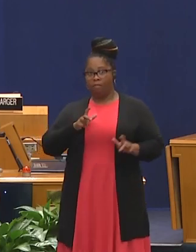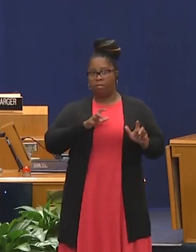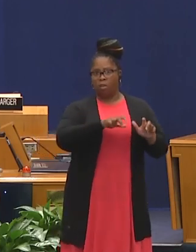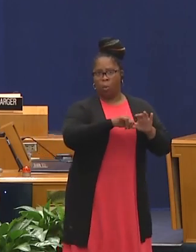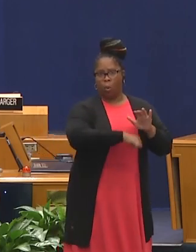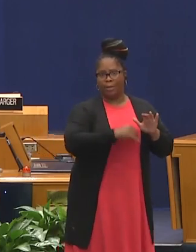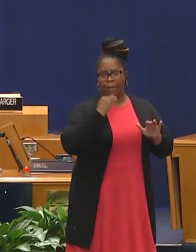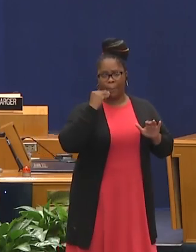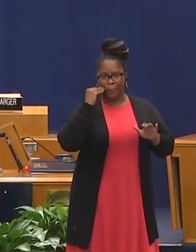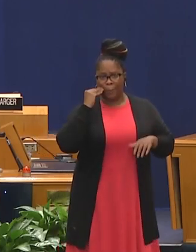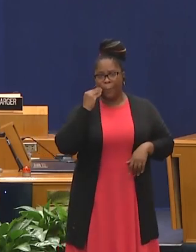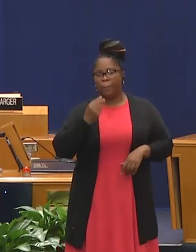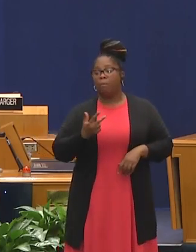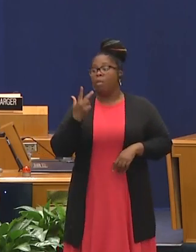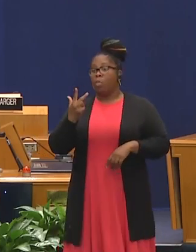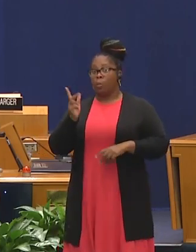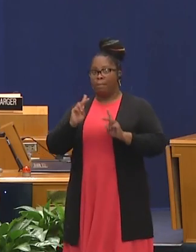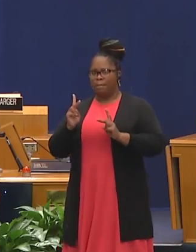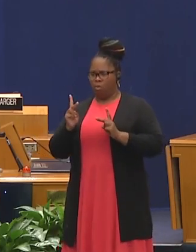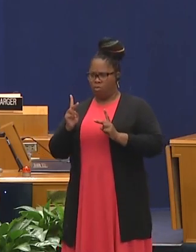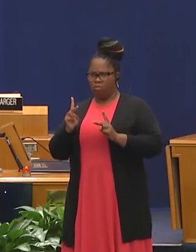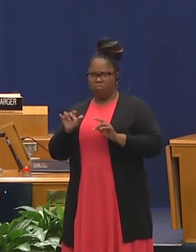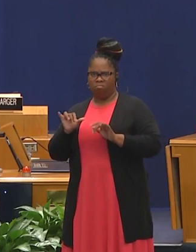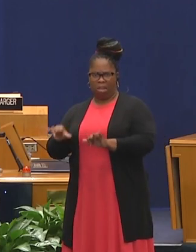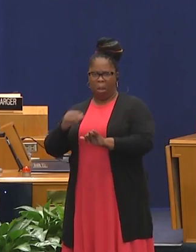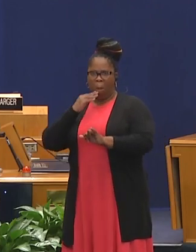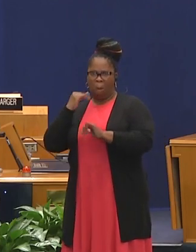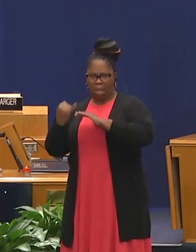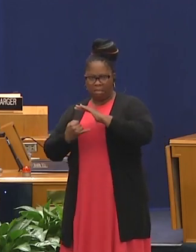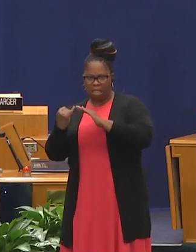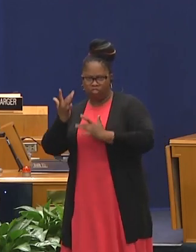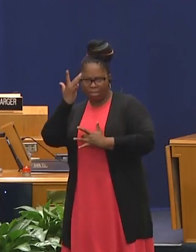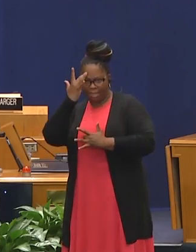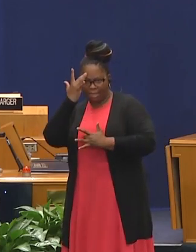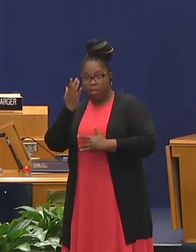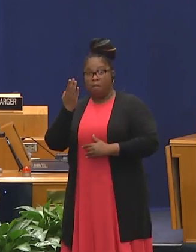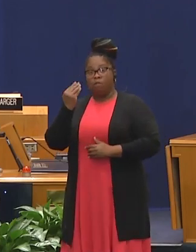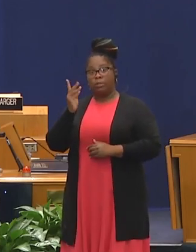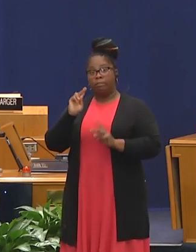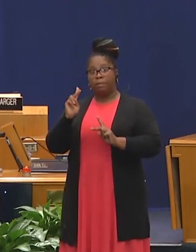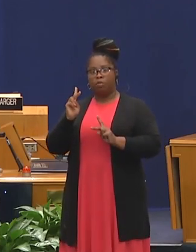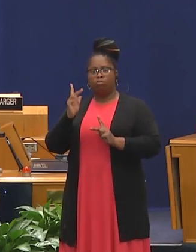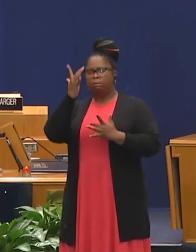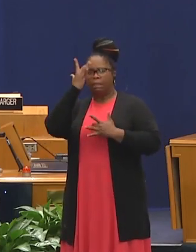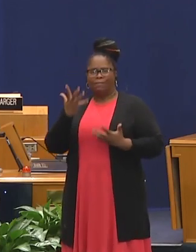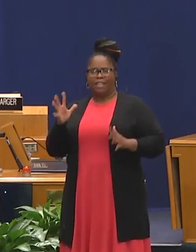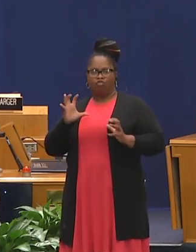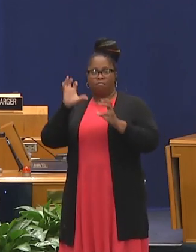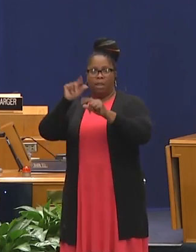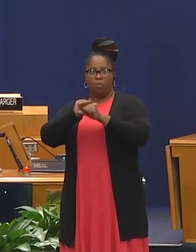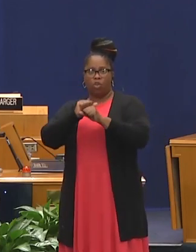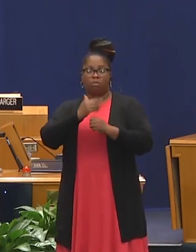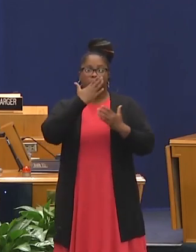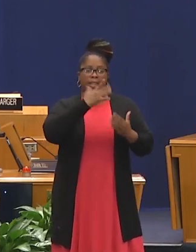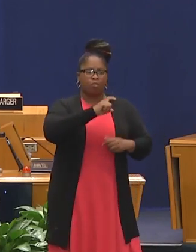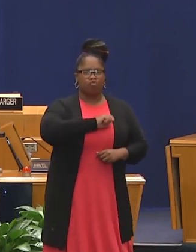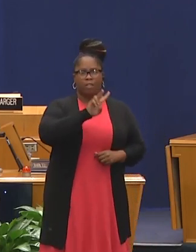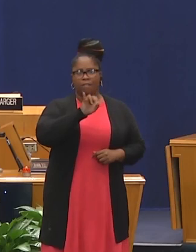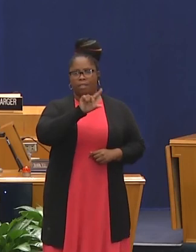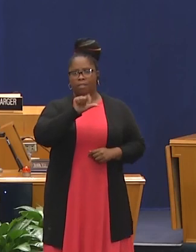3 people are home in isolation and sick, and 14 people have returned to work. Thank you again, Sheriff Villanueva and